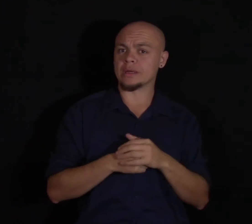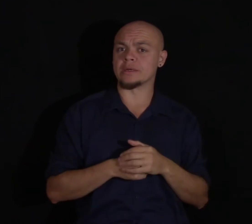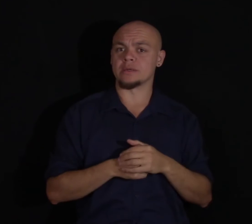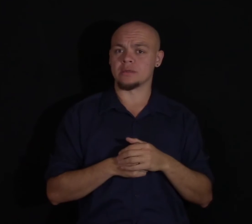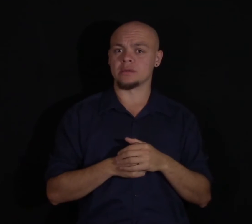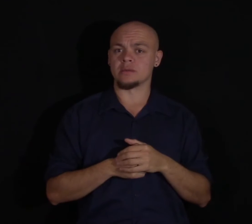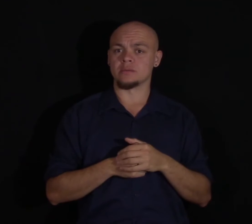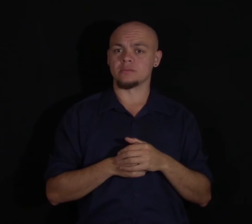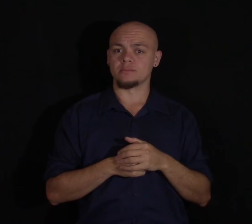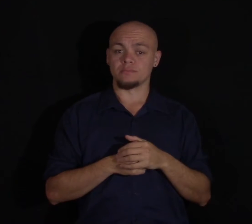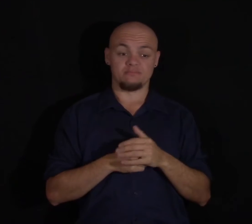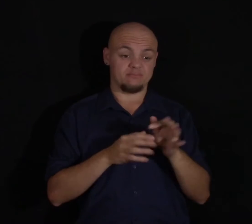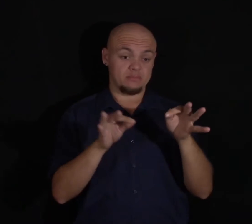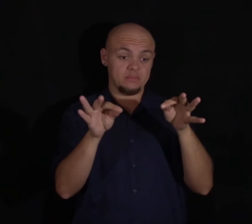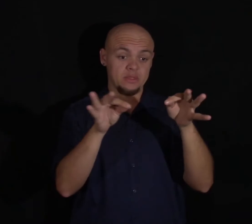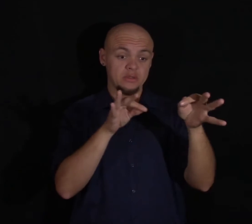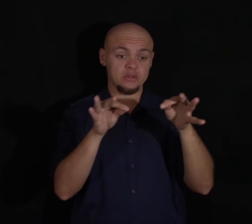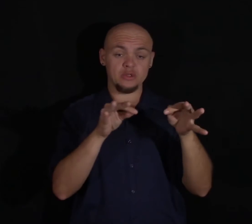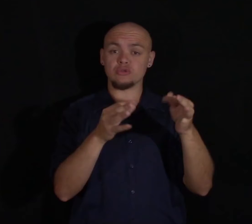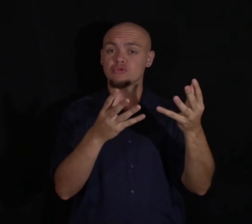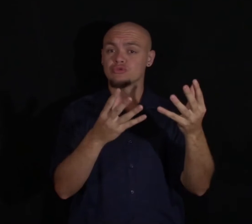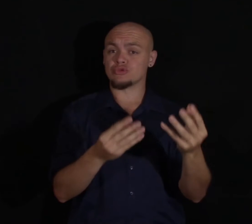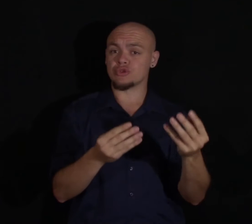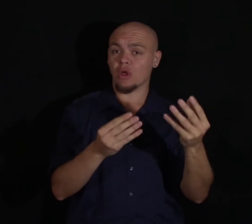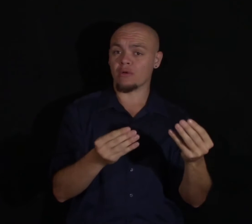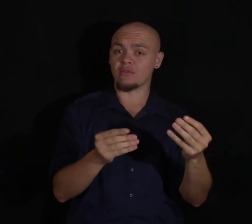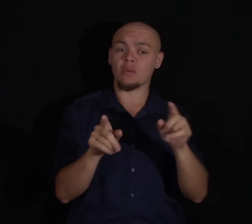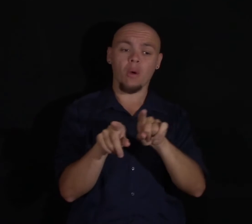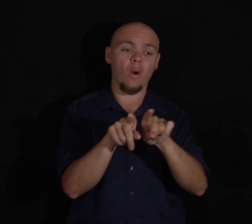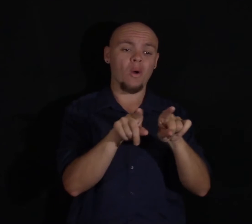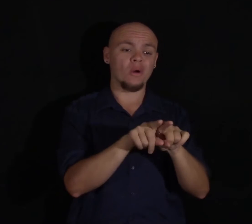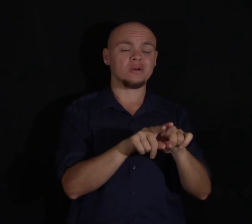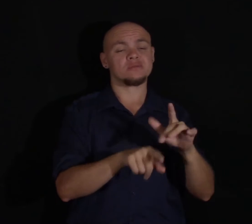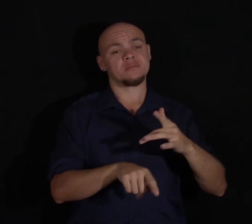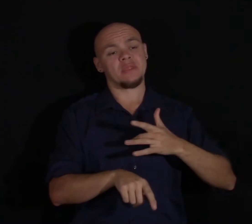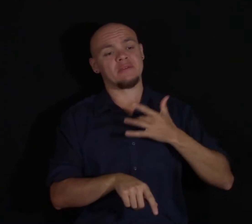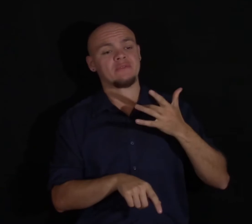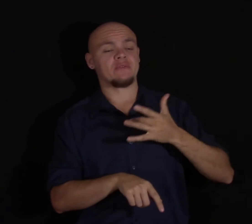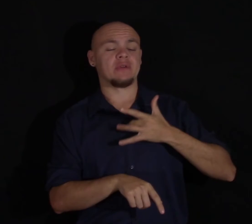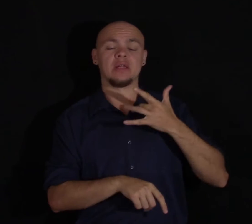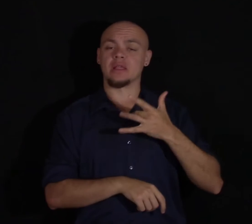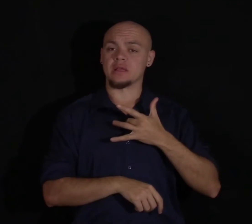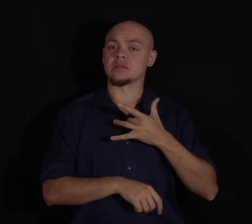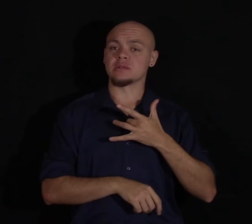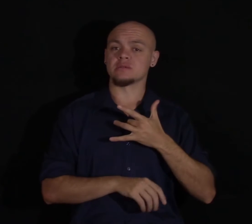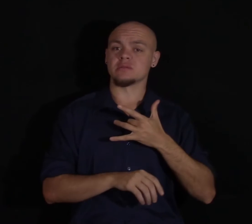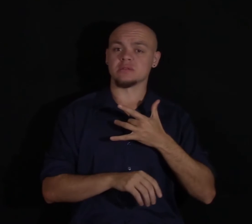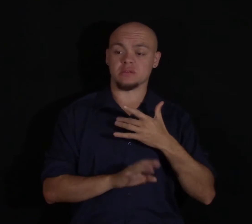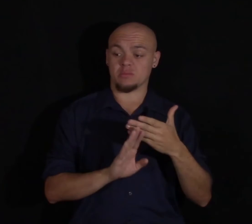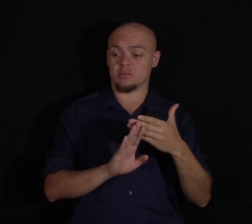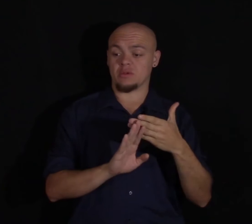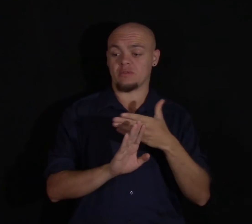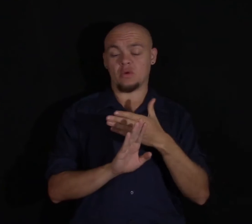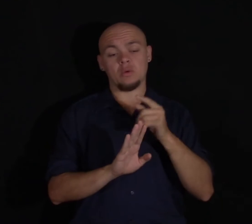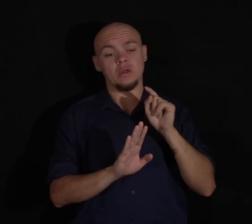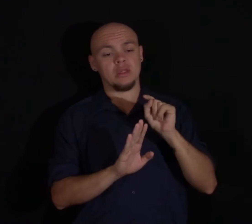it described, combined with lofty sentiments and feelings, which had for their object something out of